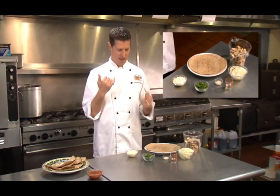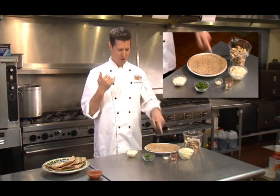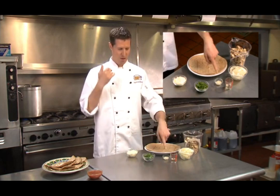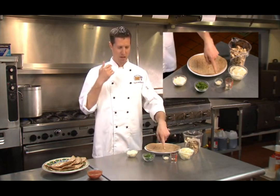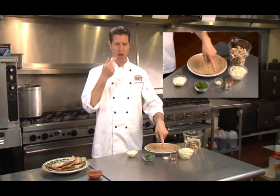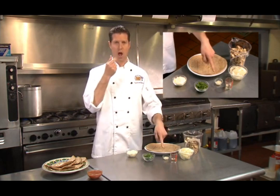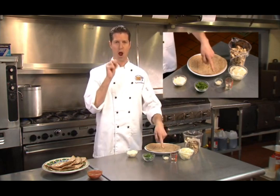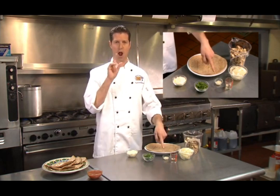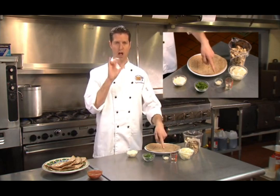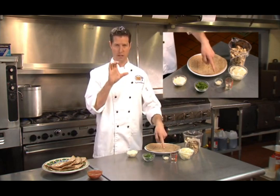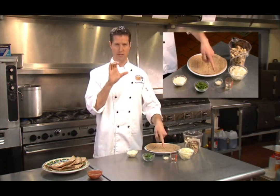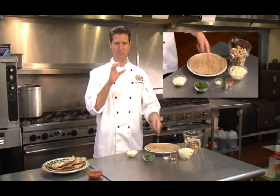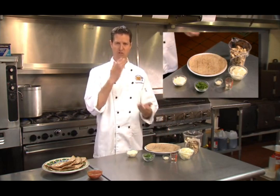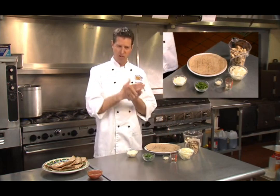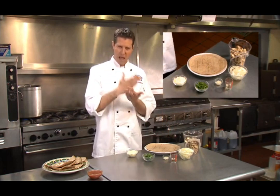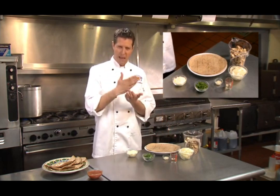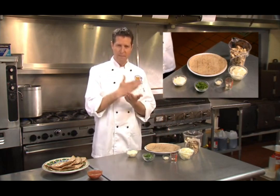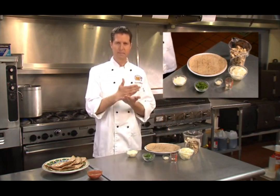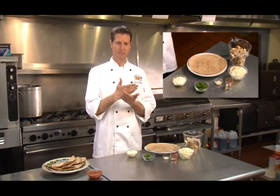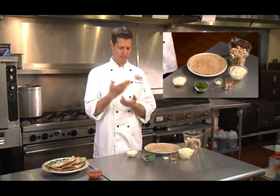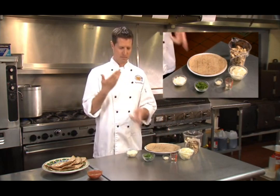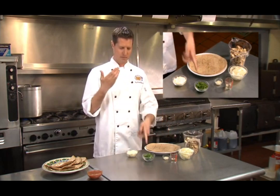Chop garlic and cilantro.